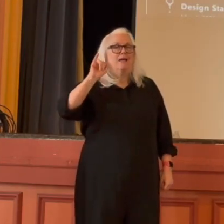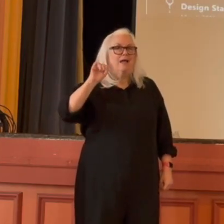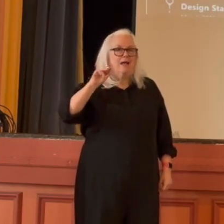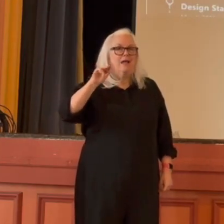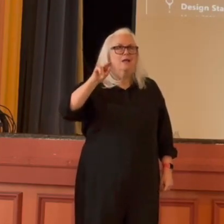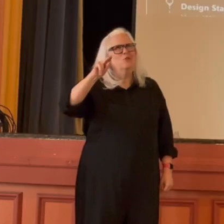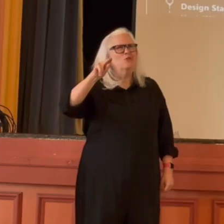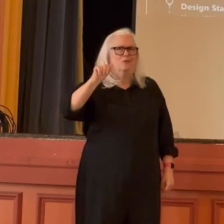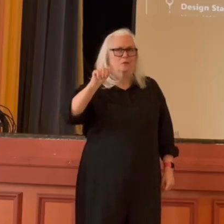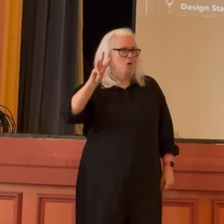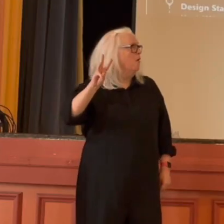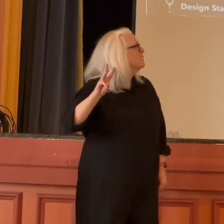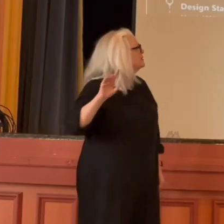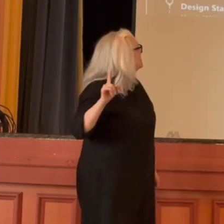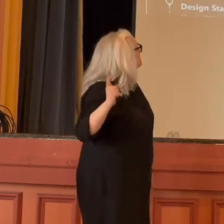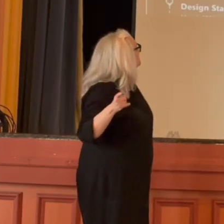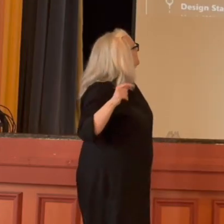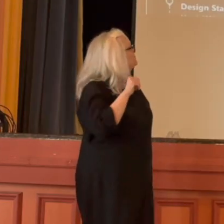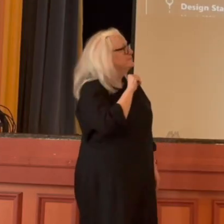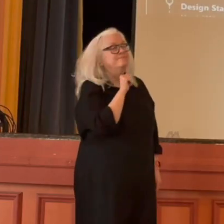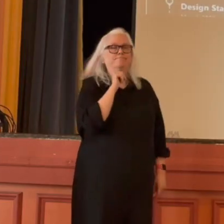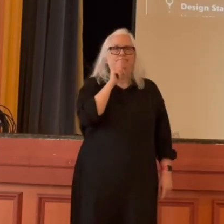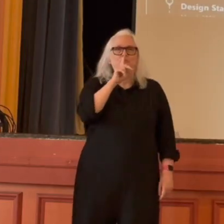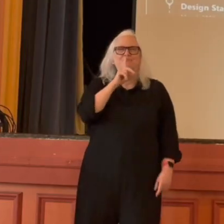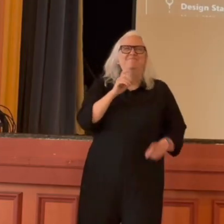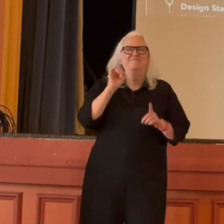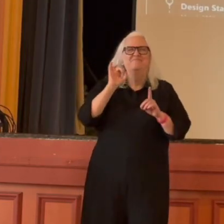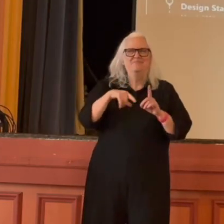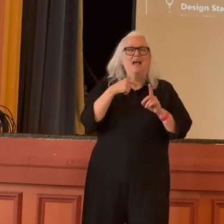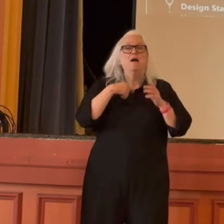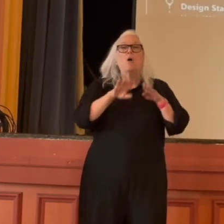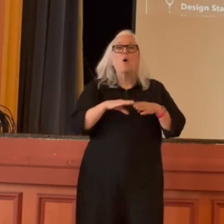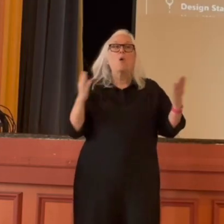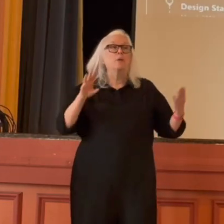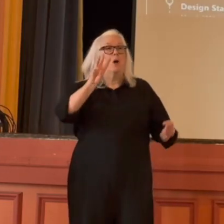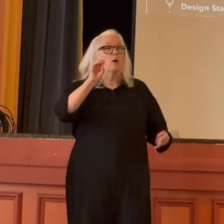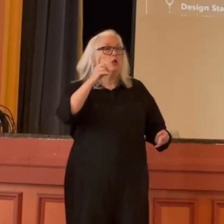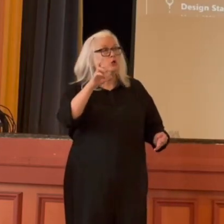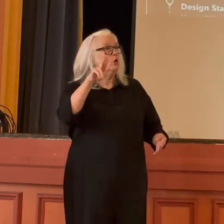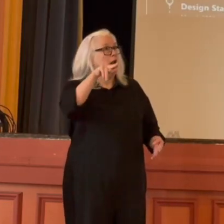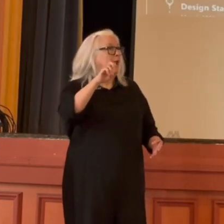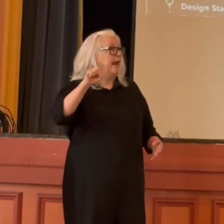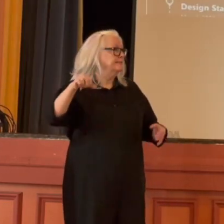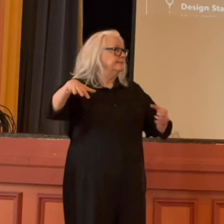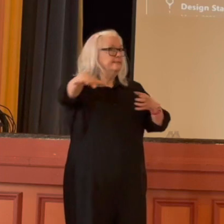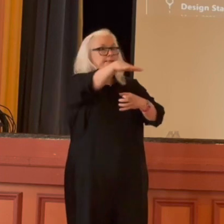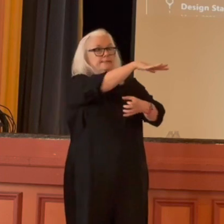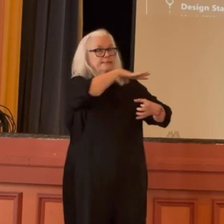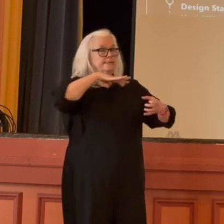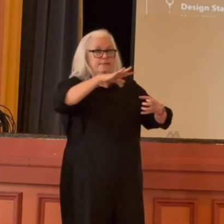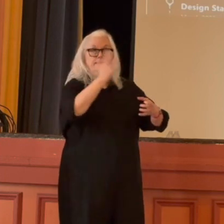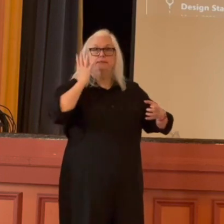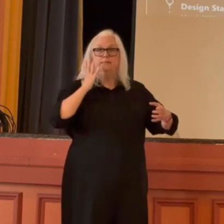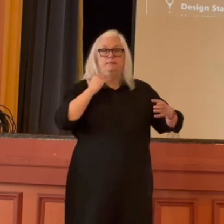then there's this open wilderness area here. There used to be a house here, but this whole parcel is